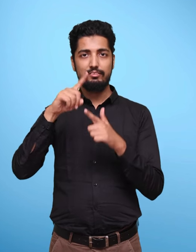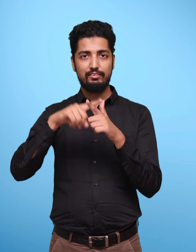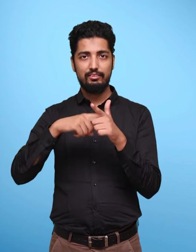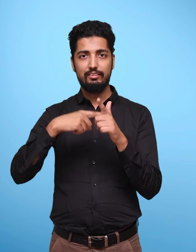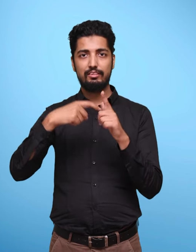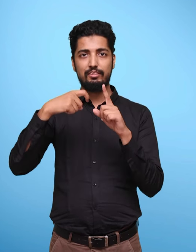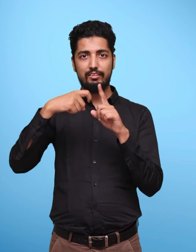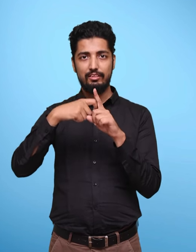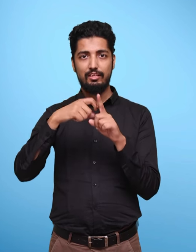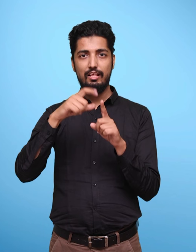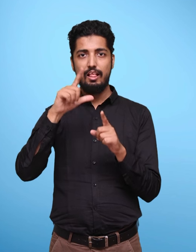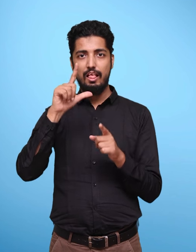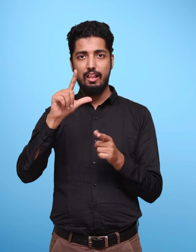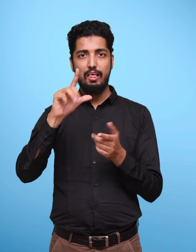K, L, M, N, O, P.